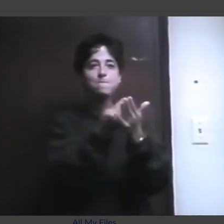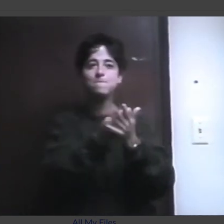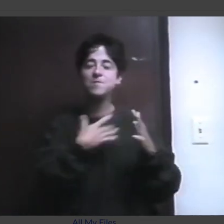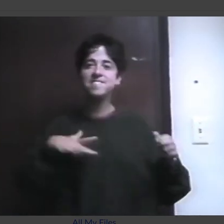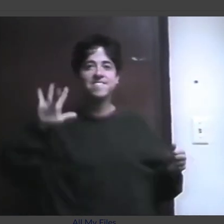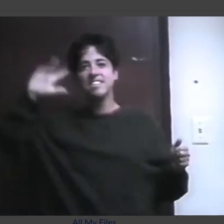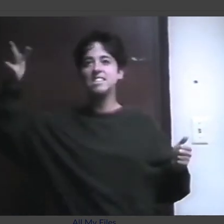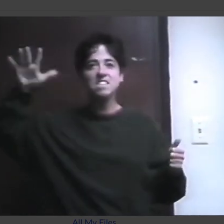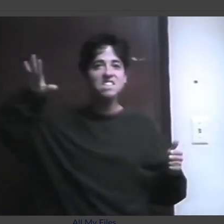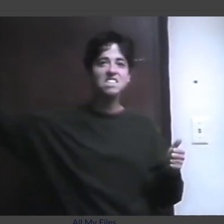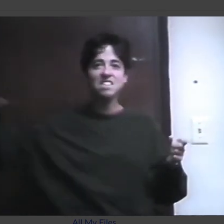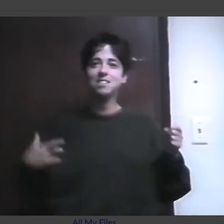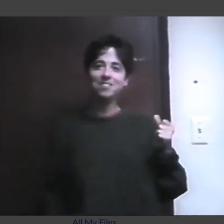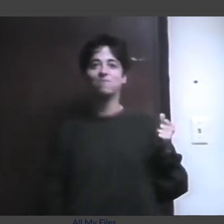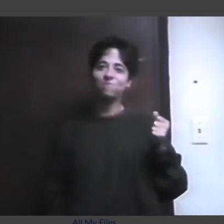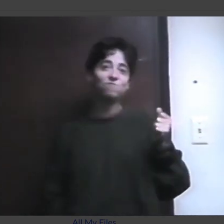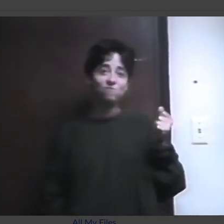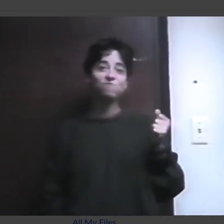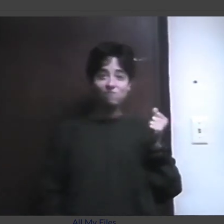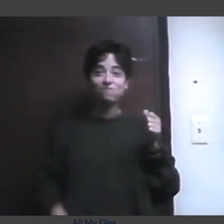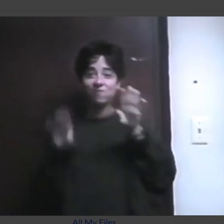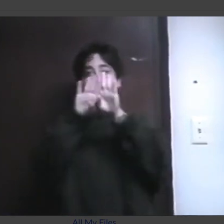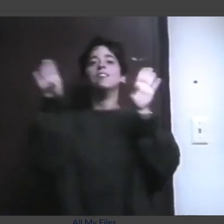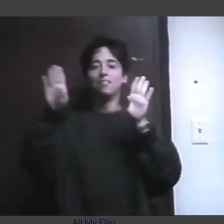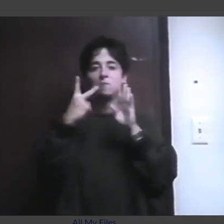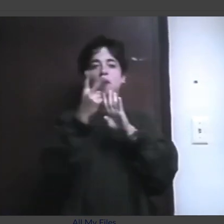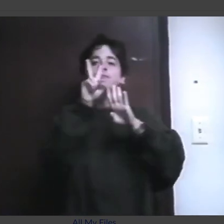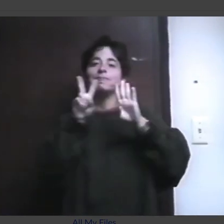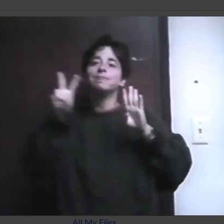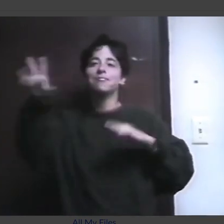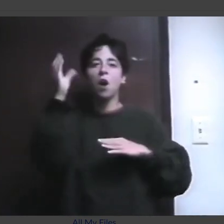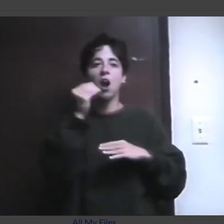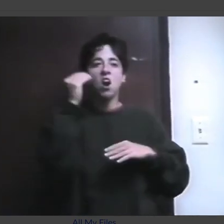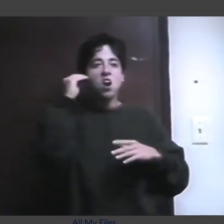I look up and see many people staring at me.